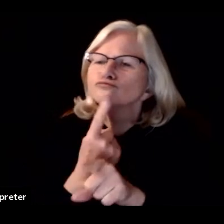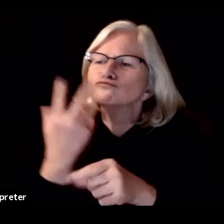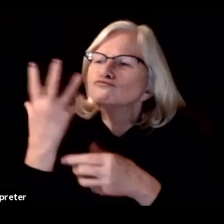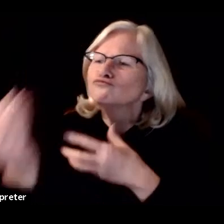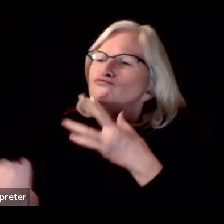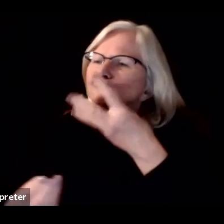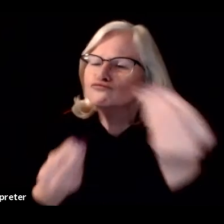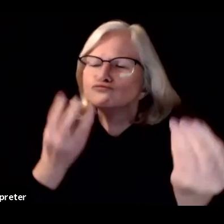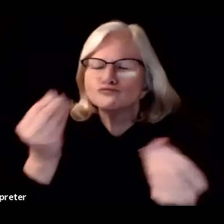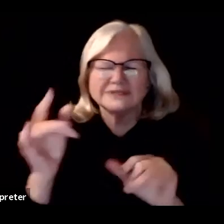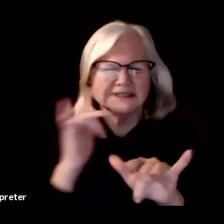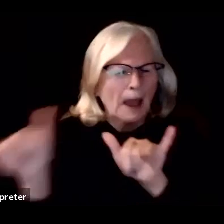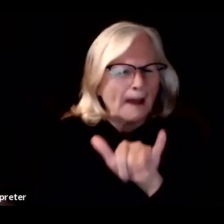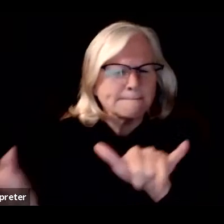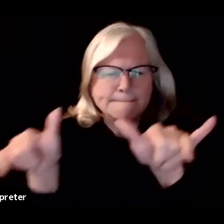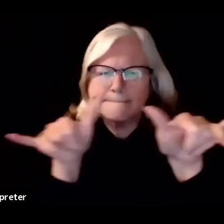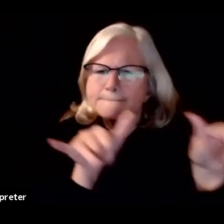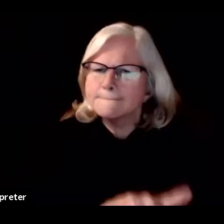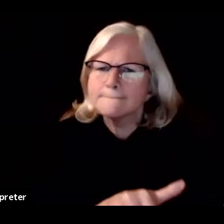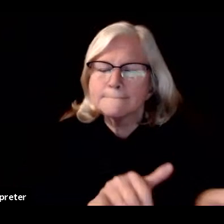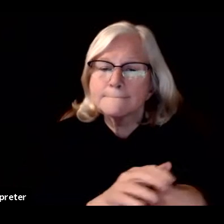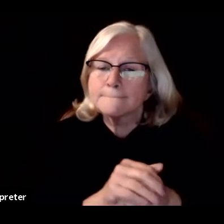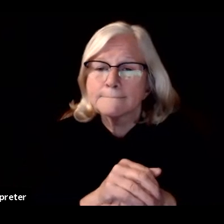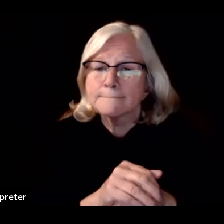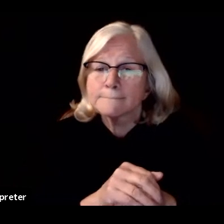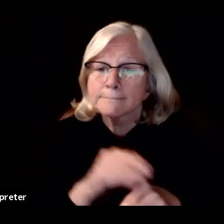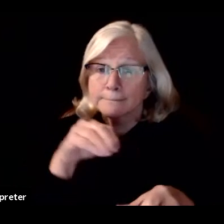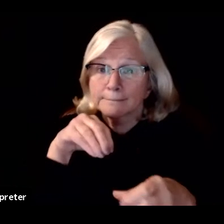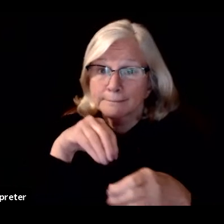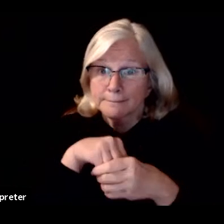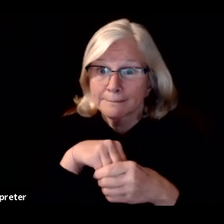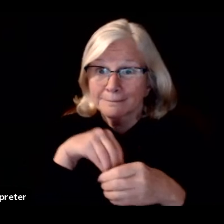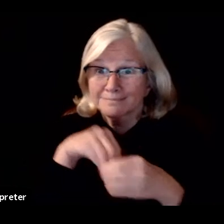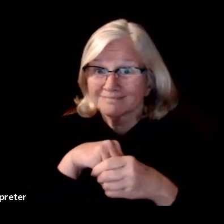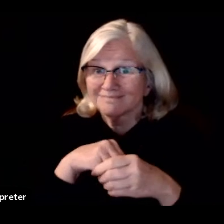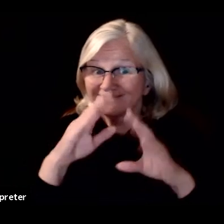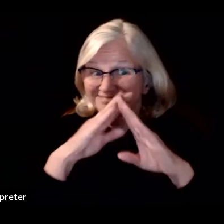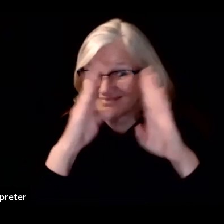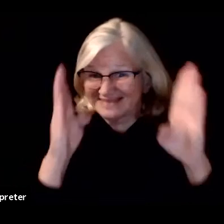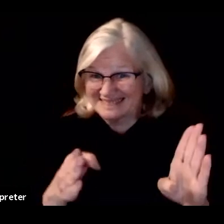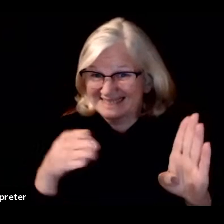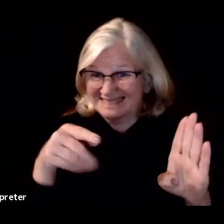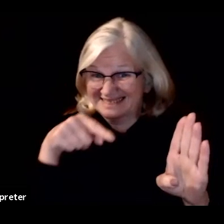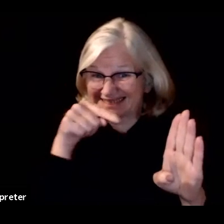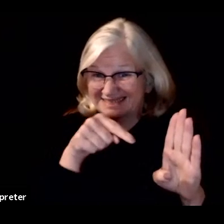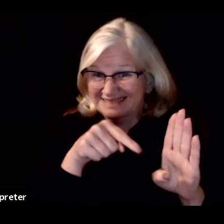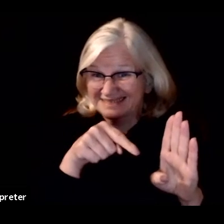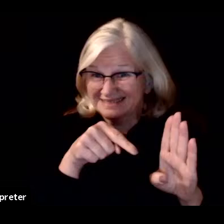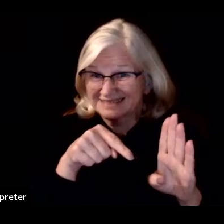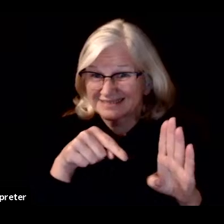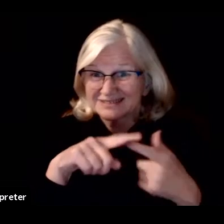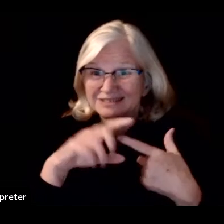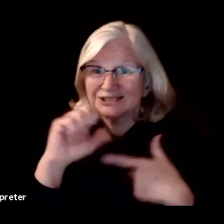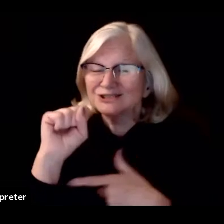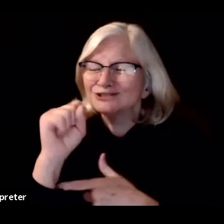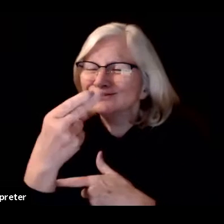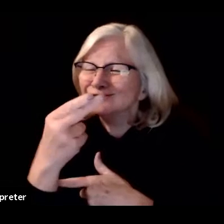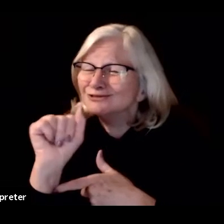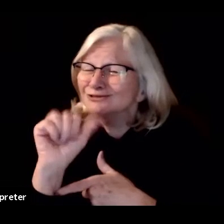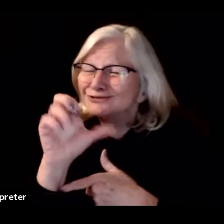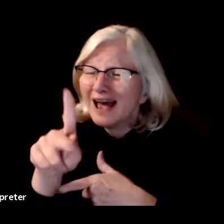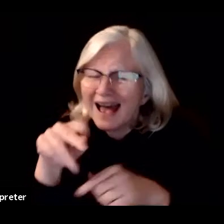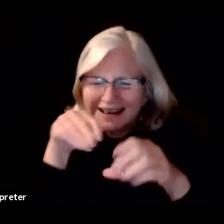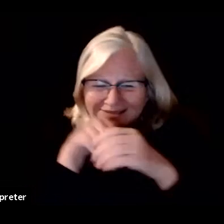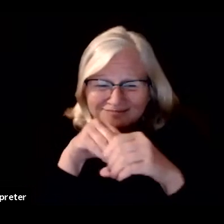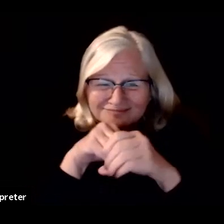the same concerns we would have for any other indoor space. And although you will be spending time outdoors, which is safer,